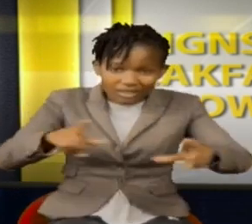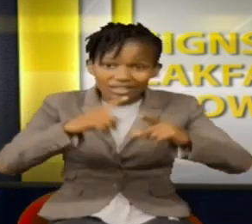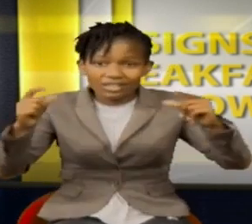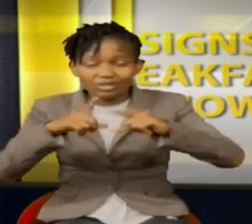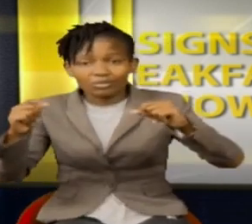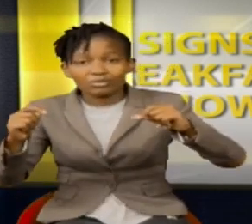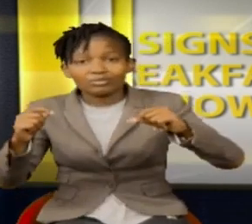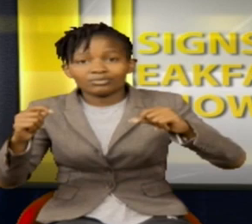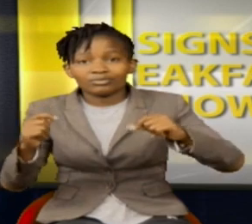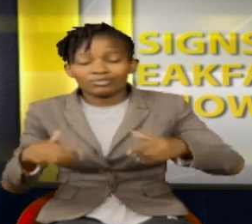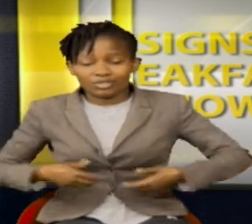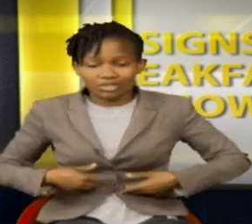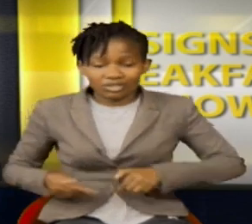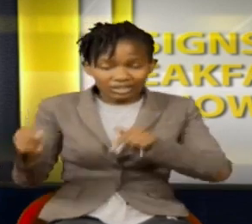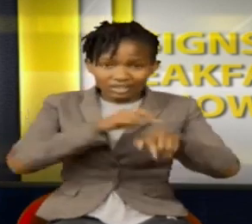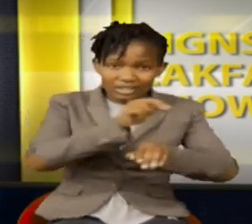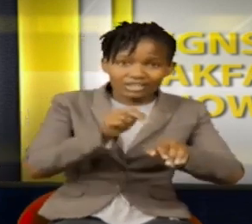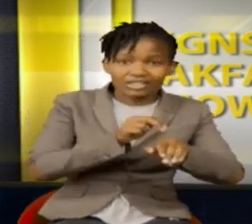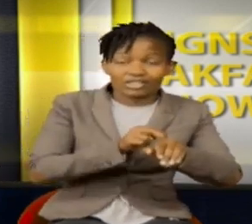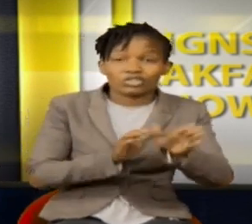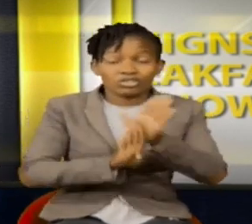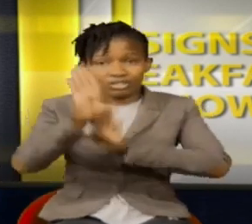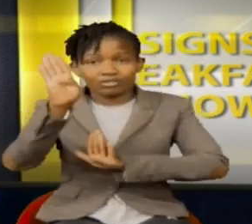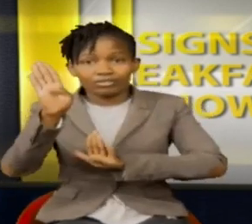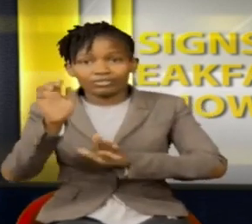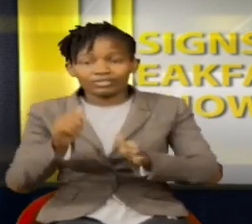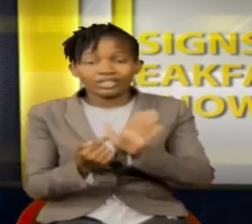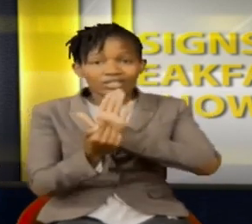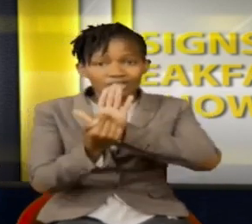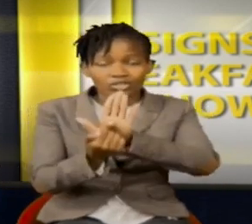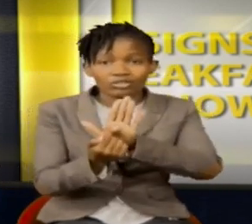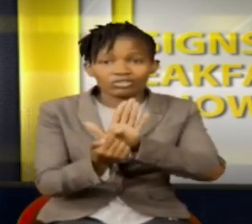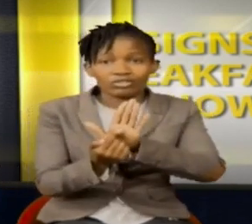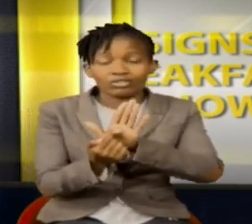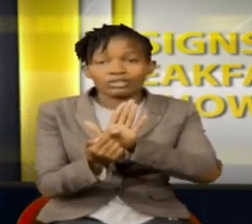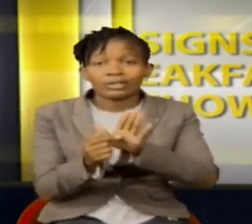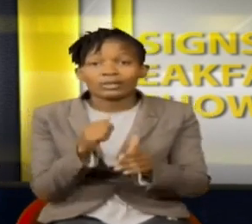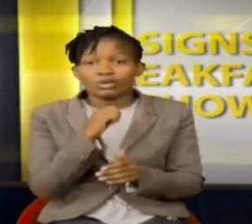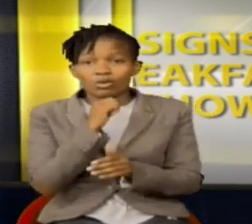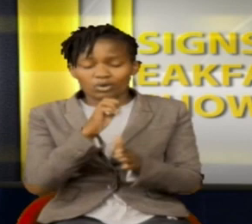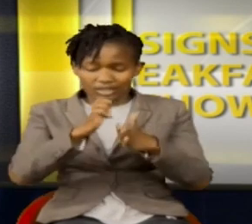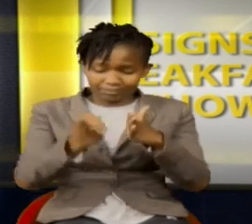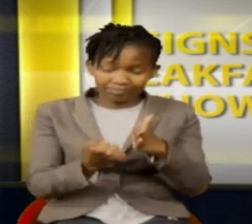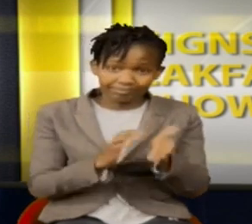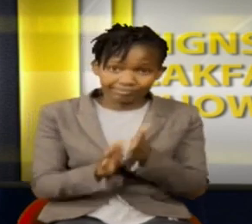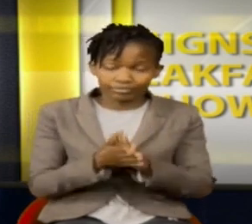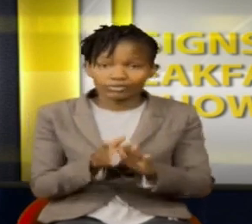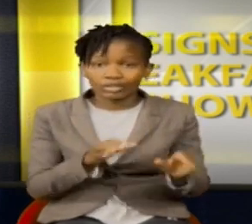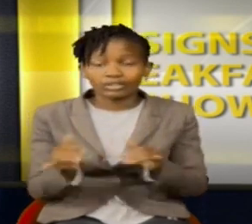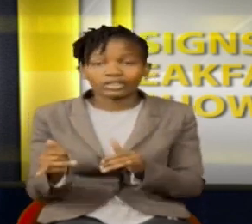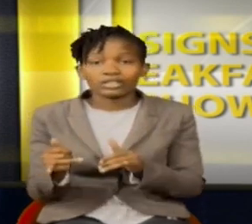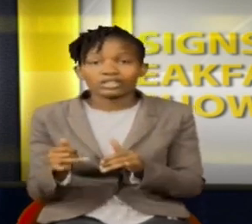mass of young people taking this nation forward. All right. And this show will not end without doing this. I want our sign language